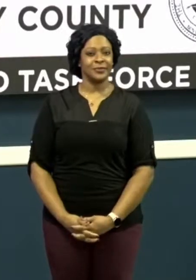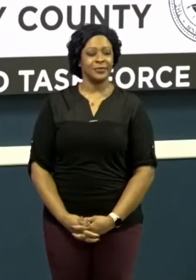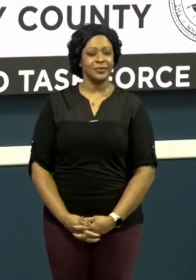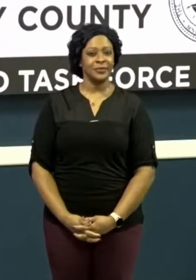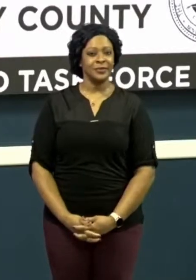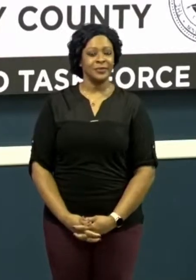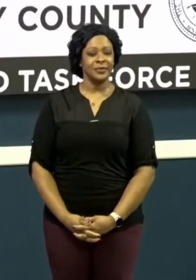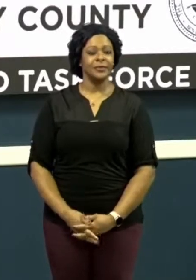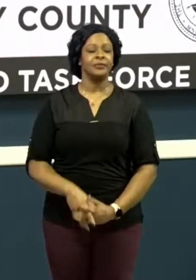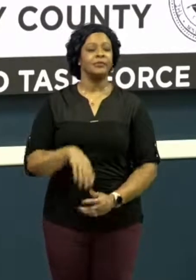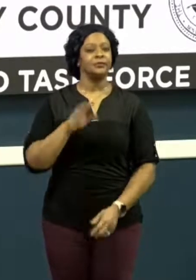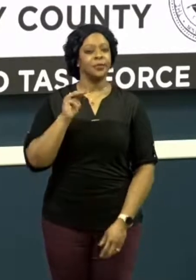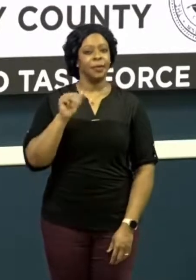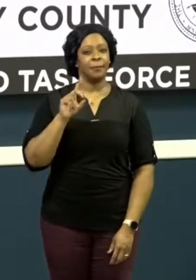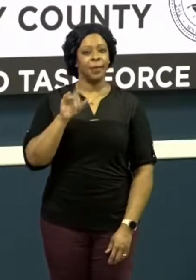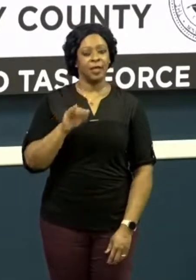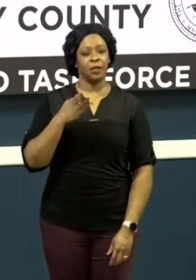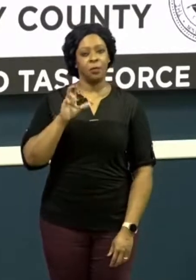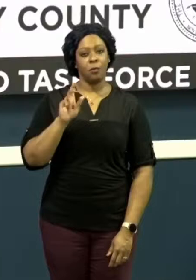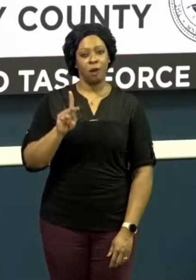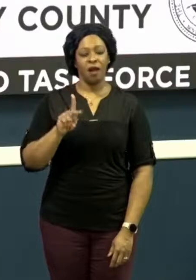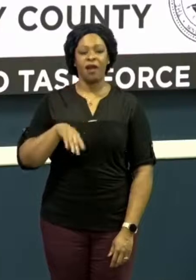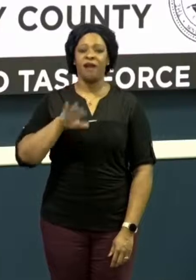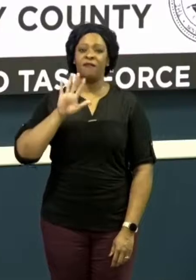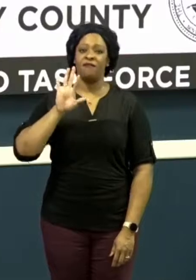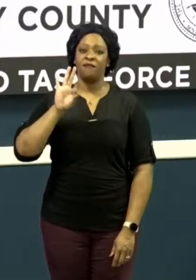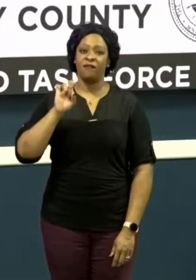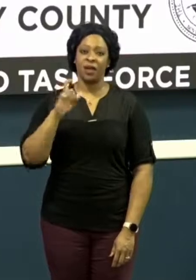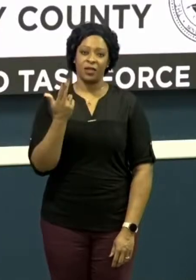Mandy Rock, Fox 13.